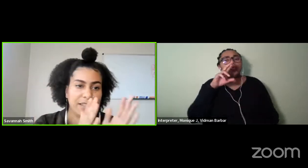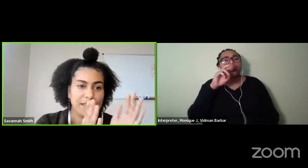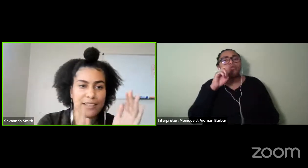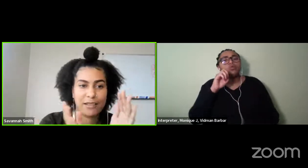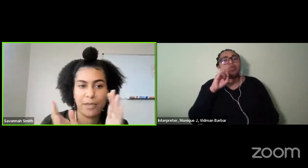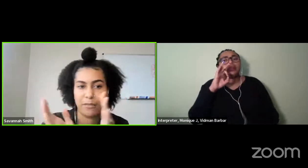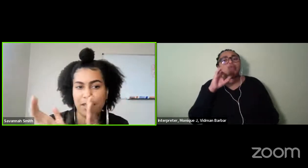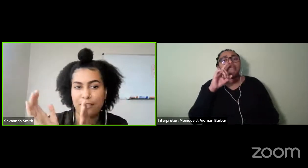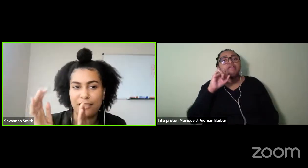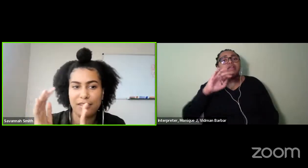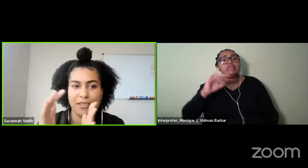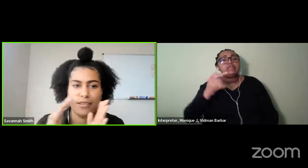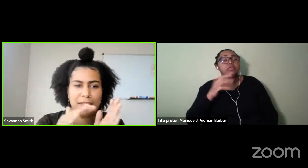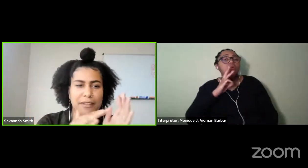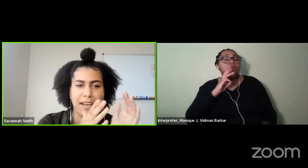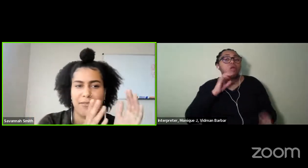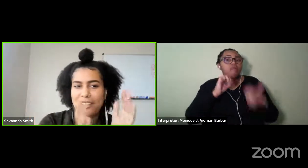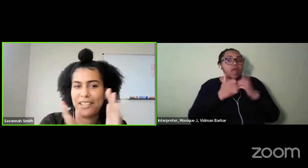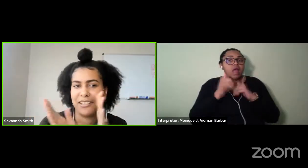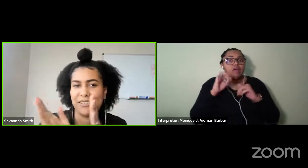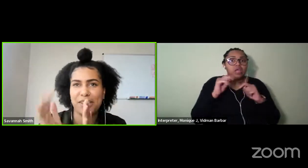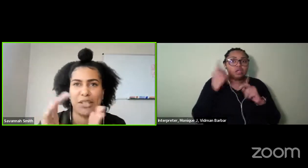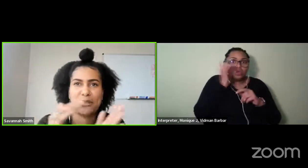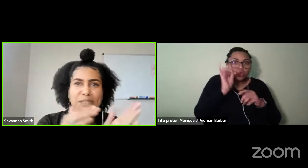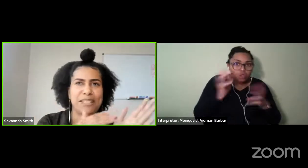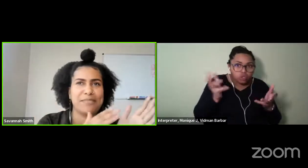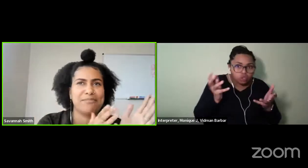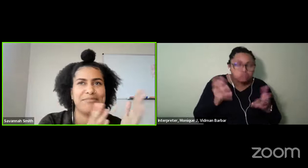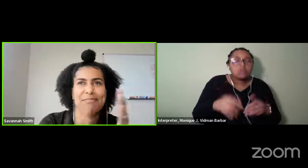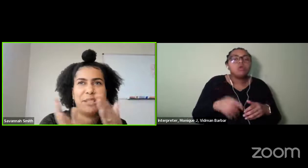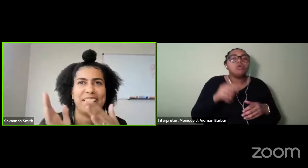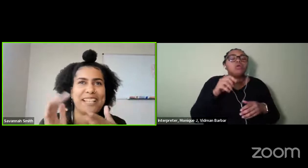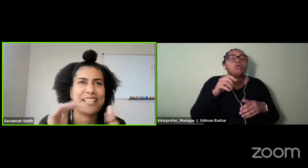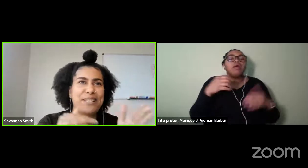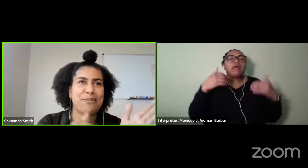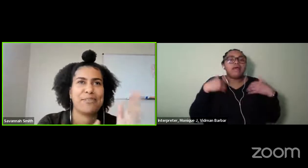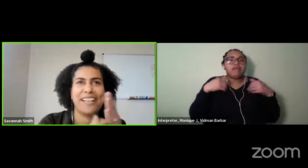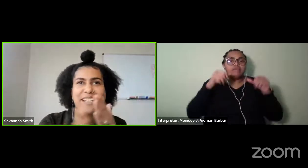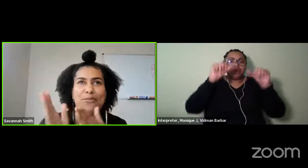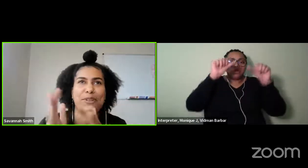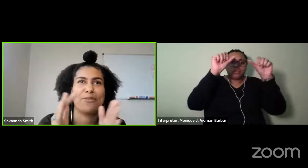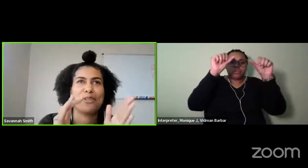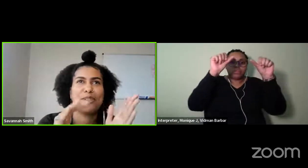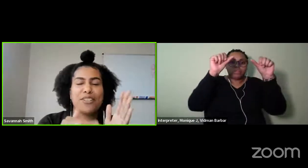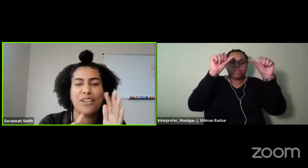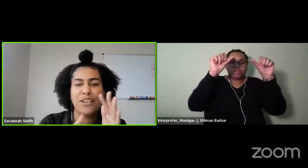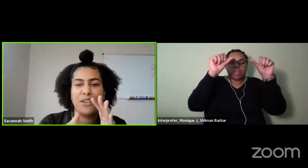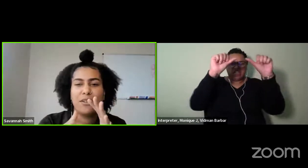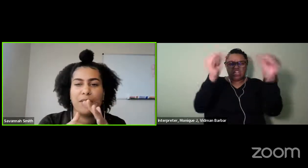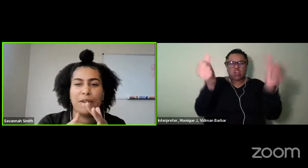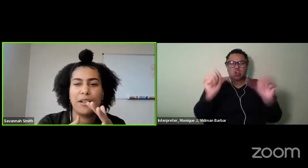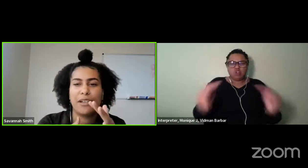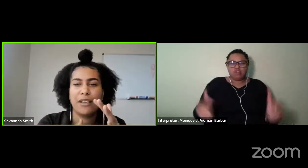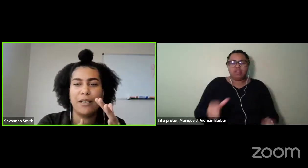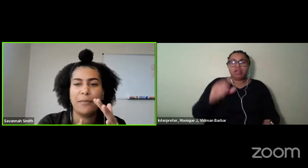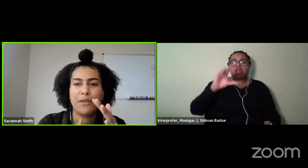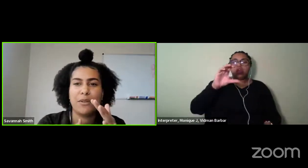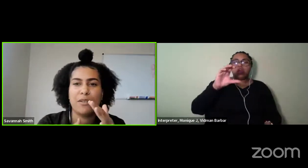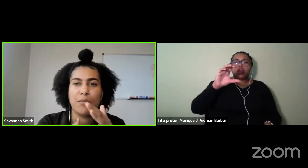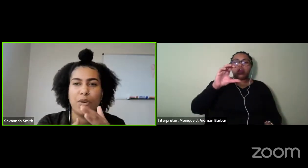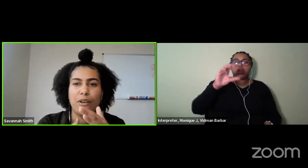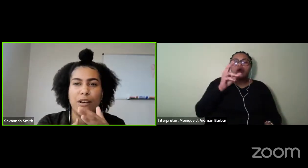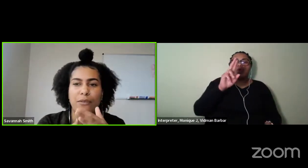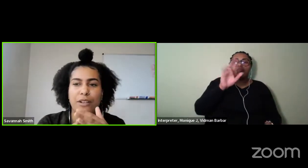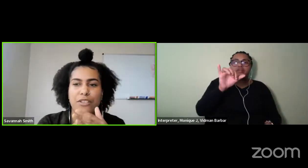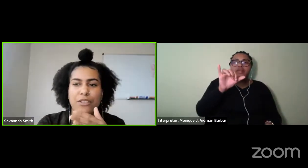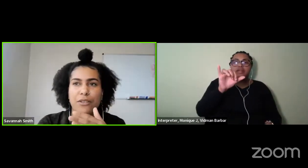they look, like maybe having curvy buildings that reflect rivers, or